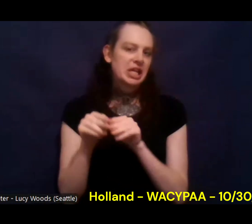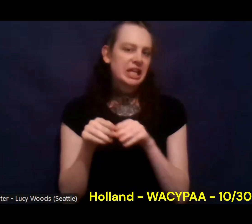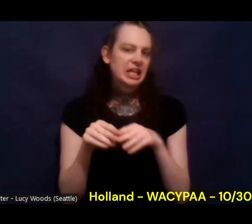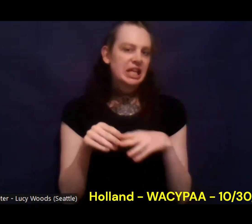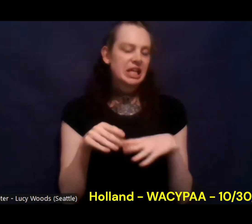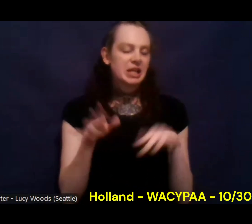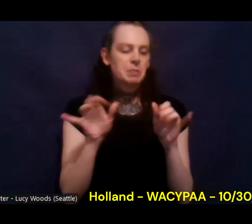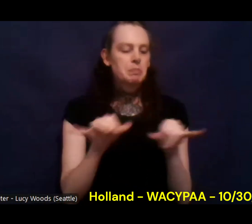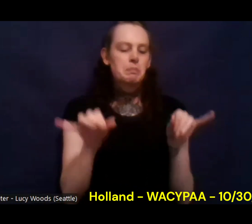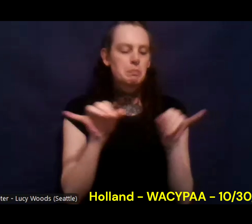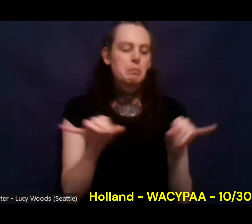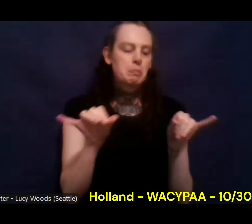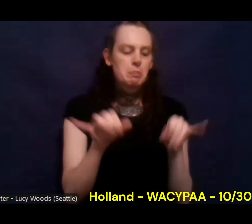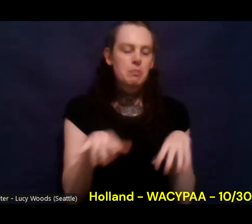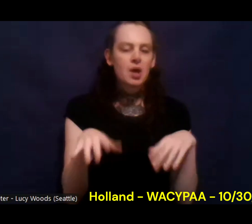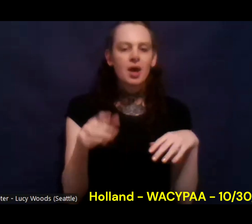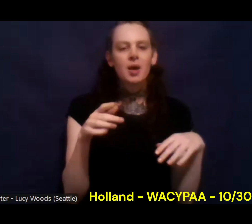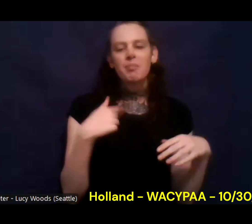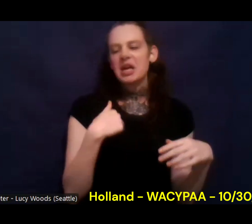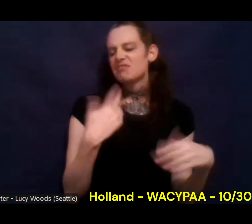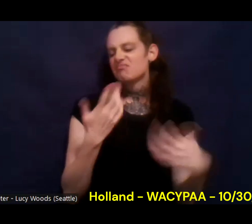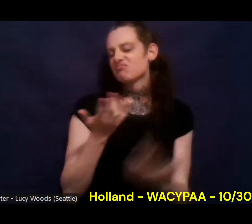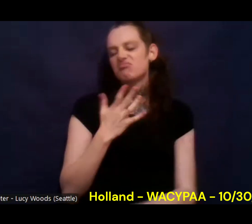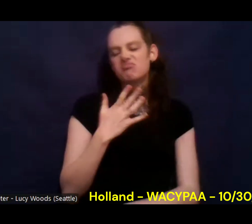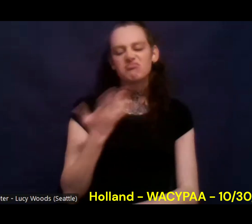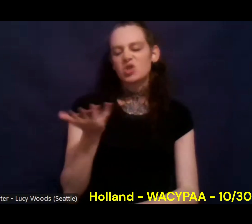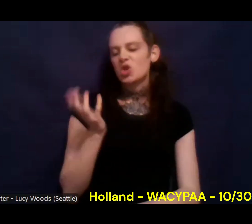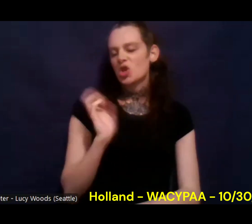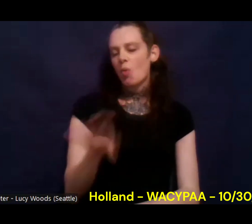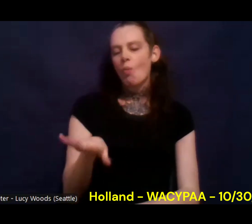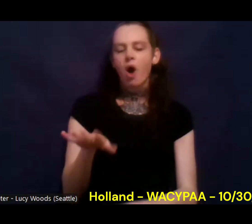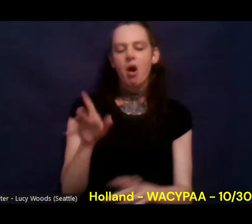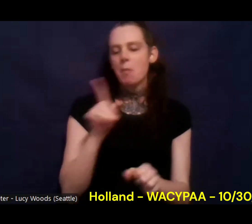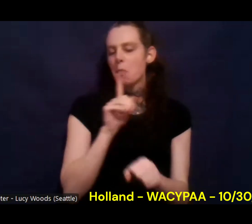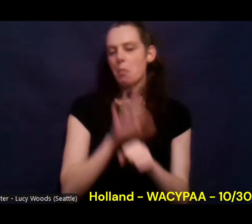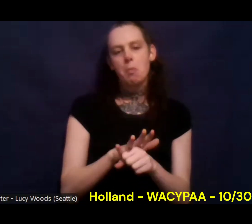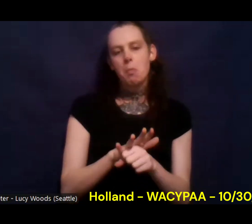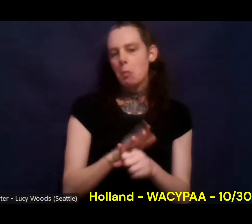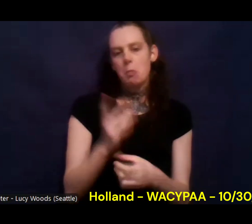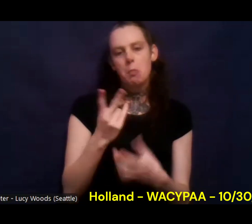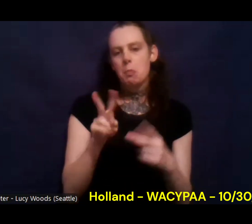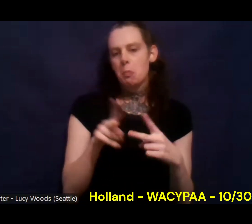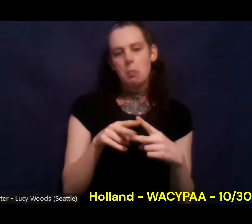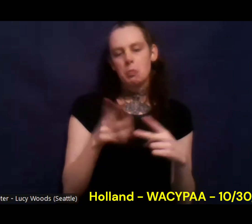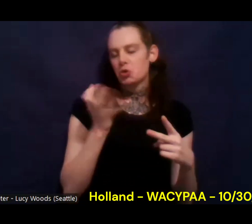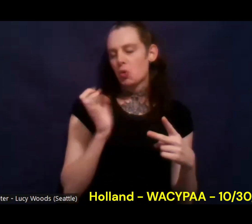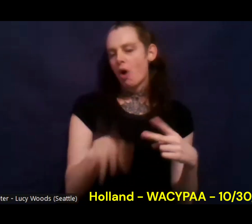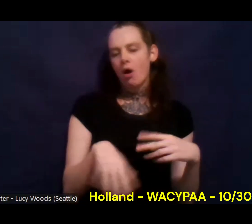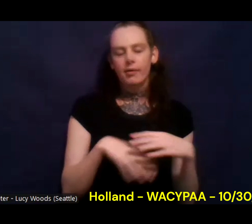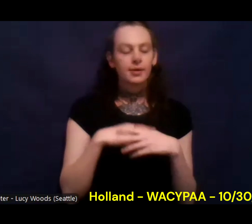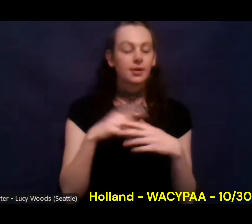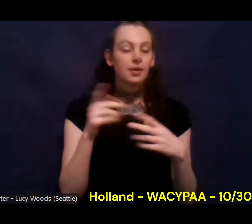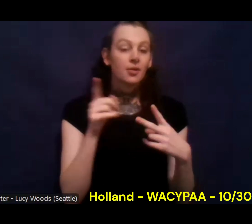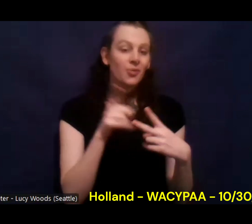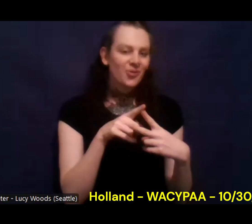the idea of committing to either one of them. One's like a men's meeting that